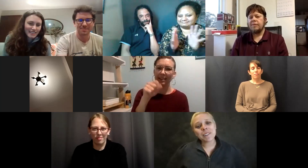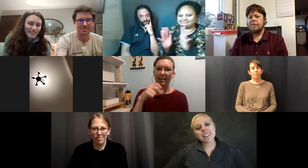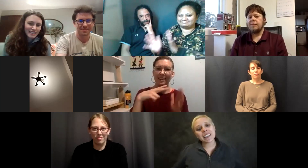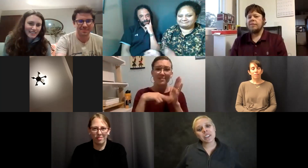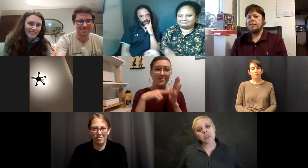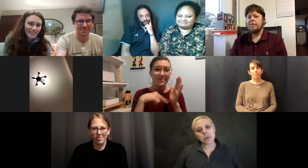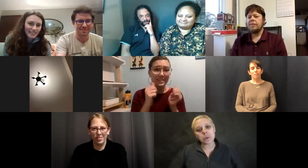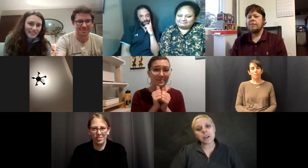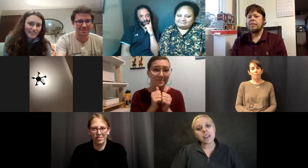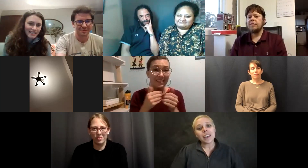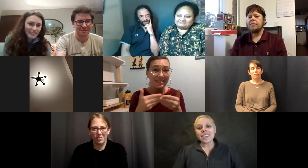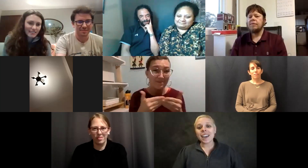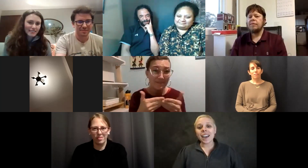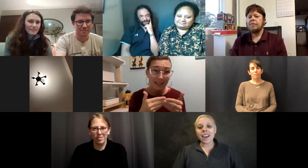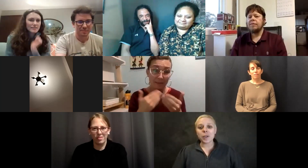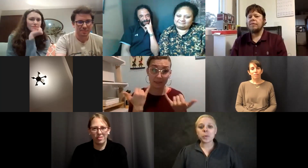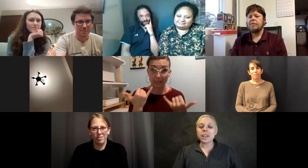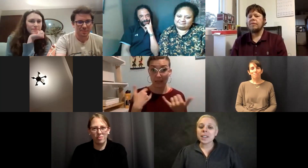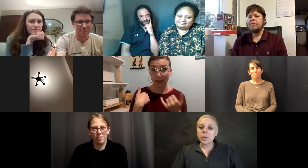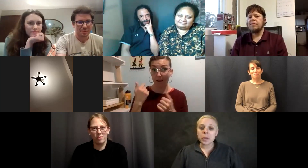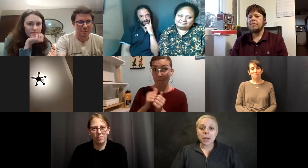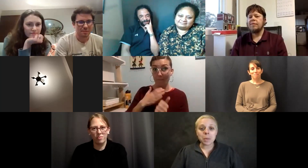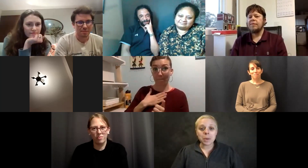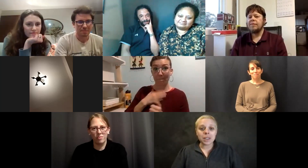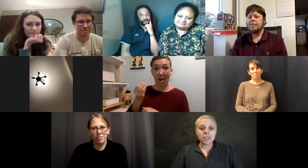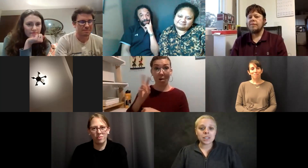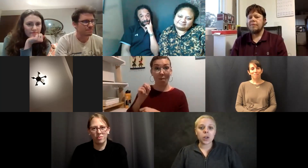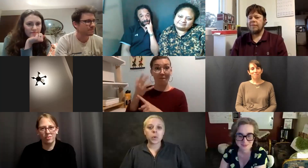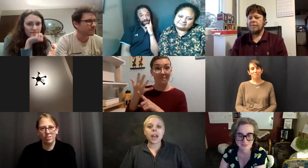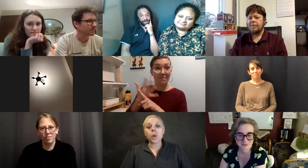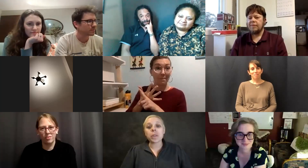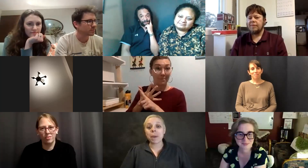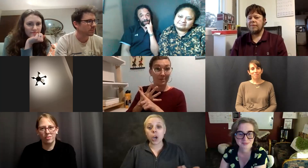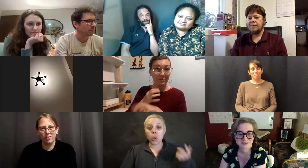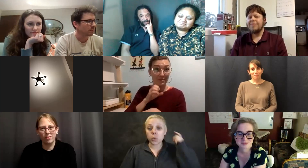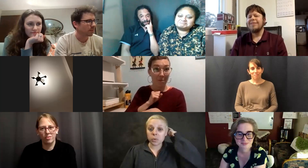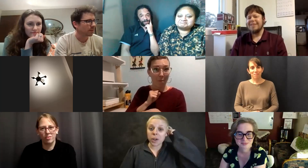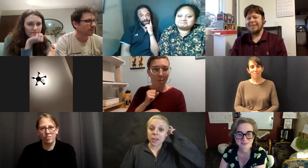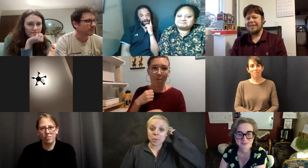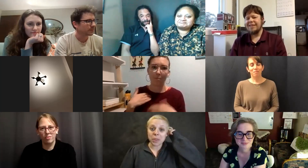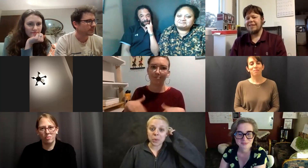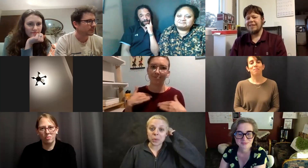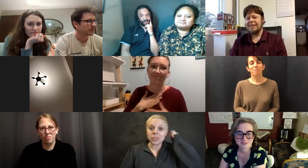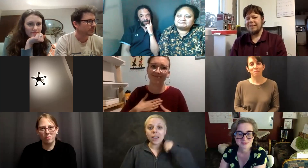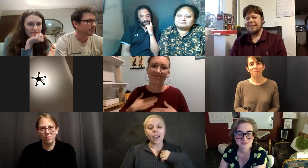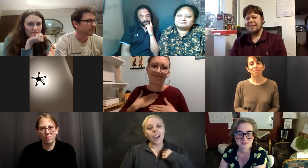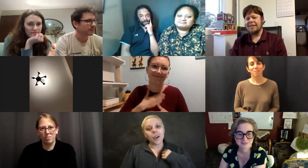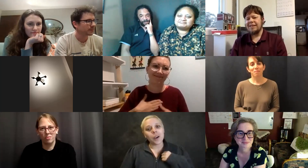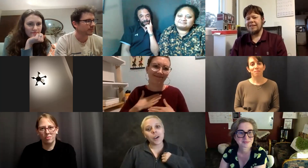Yay. Well, thank you. Yeah, reading with babies, now with my own